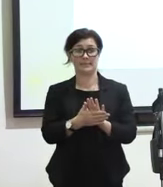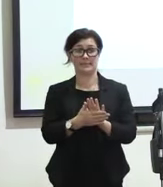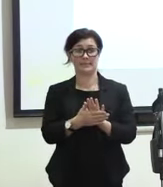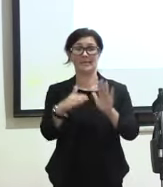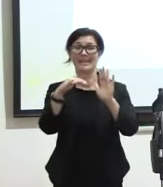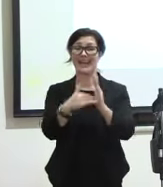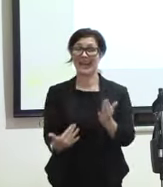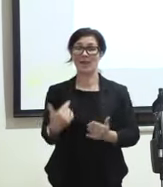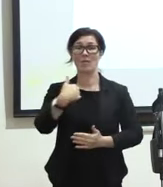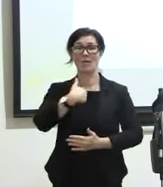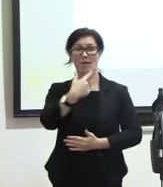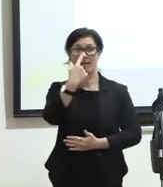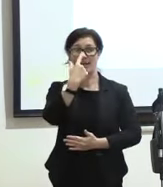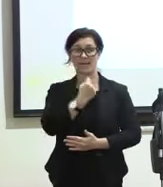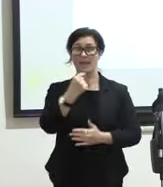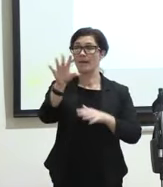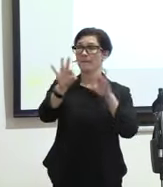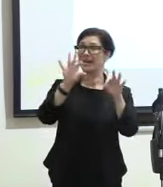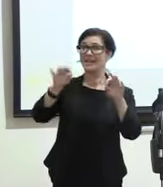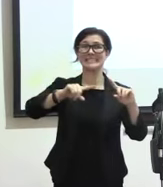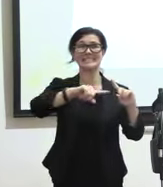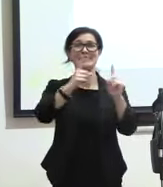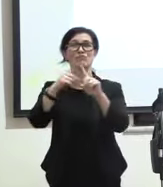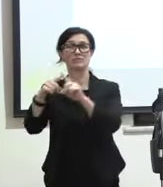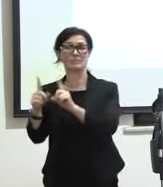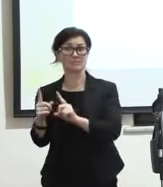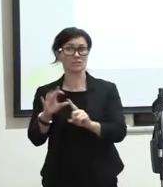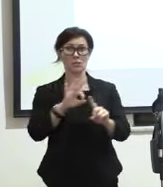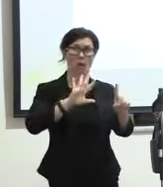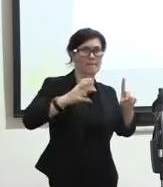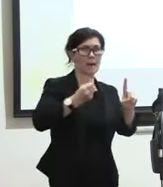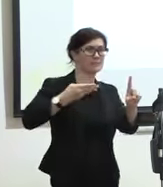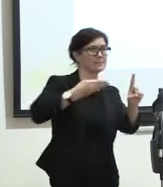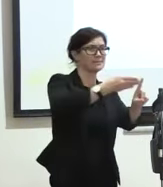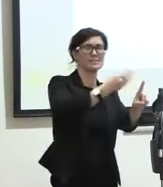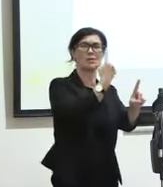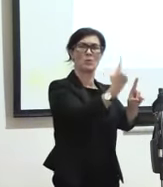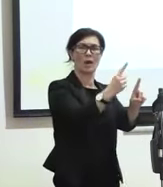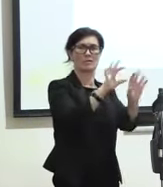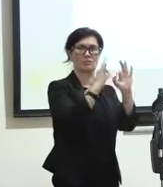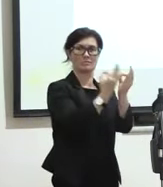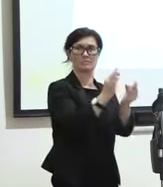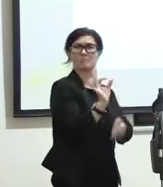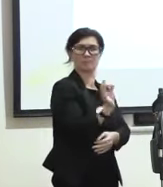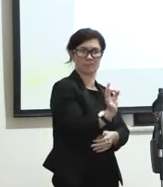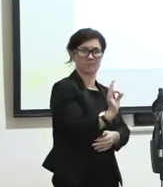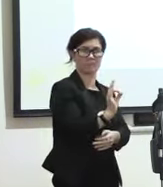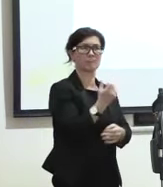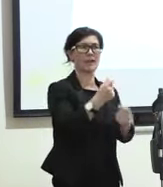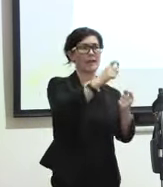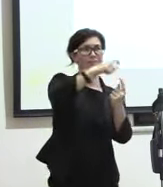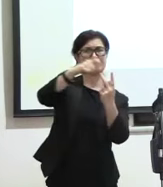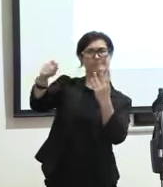exists in Victoria. Now there are multiple, and there's going to be more every month, every week, every year, available for you to